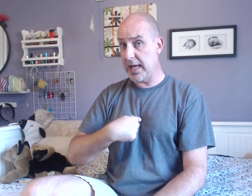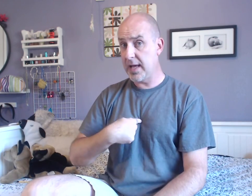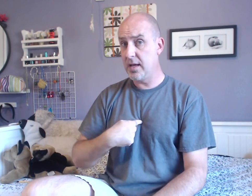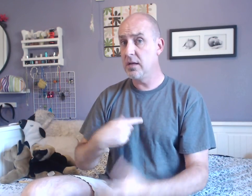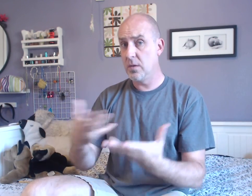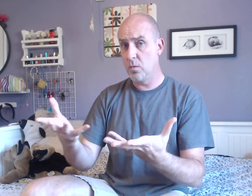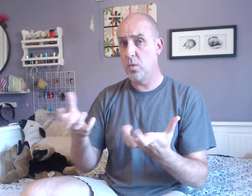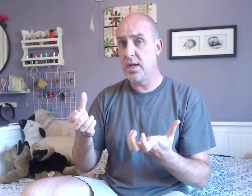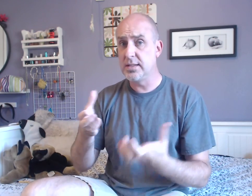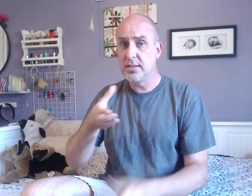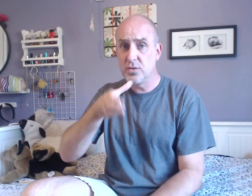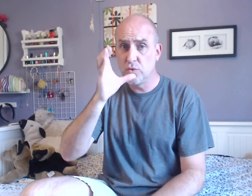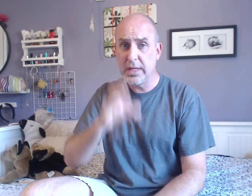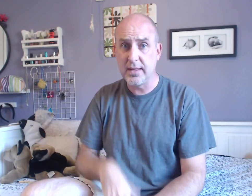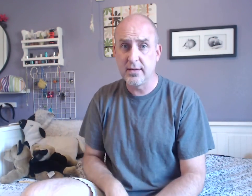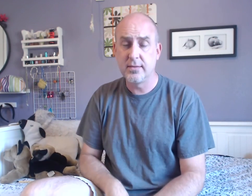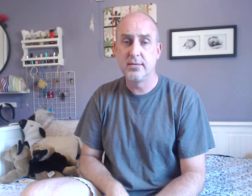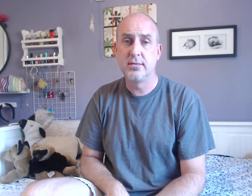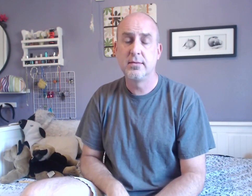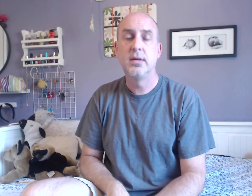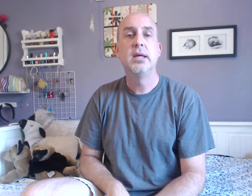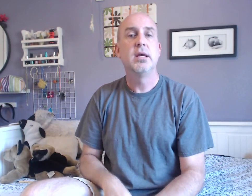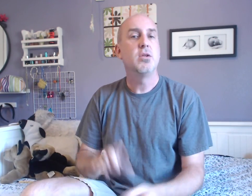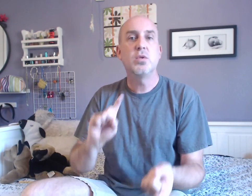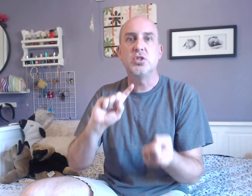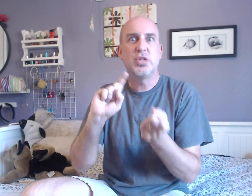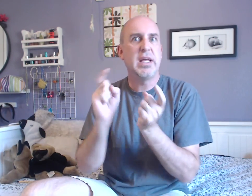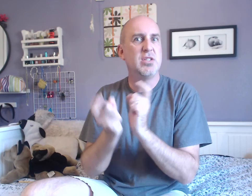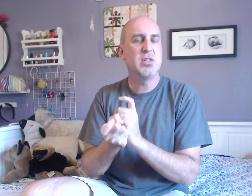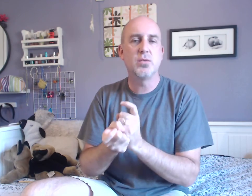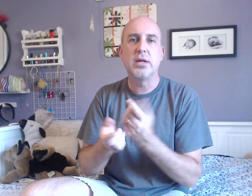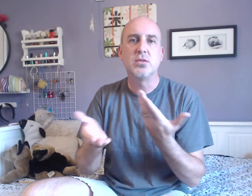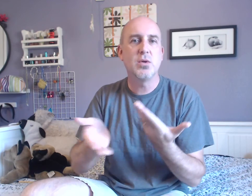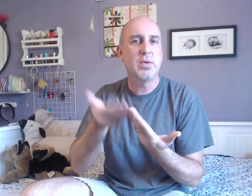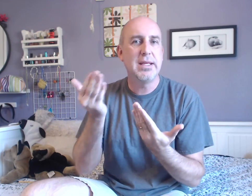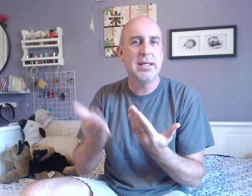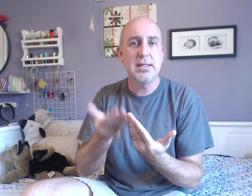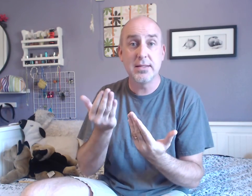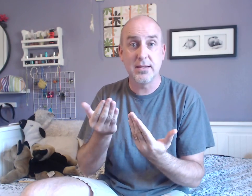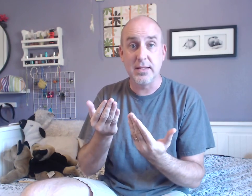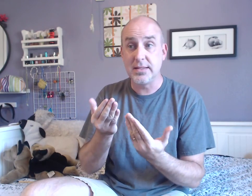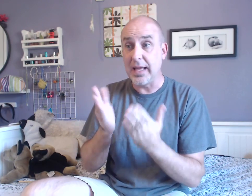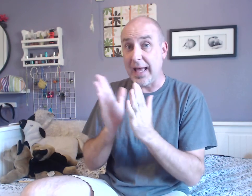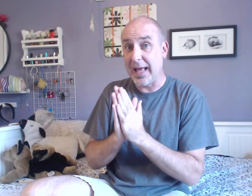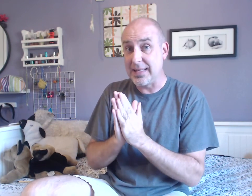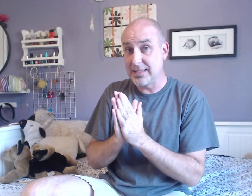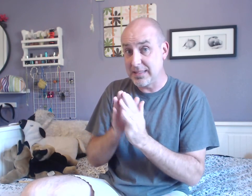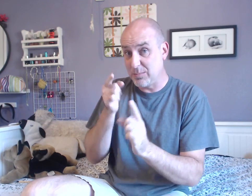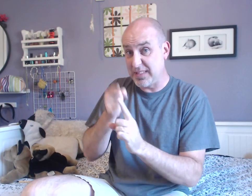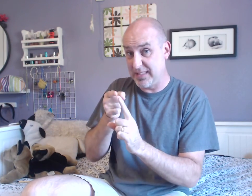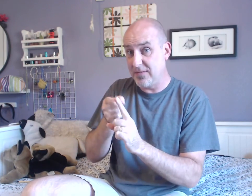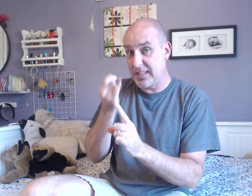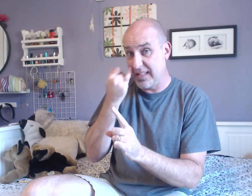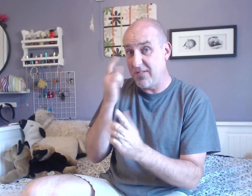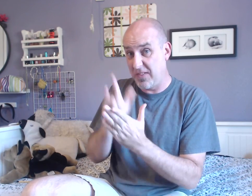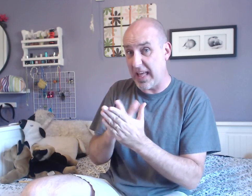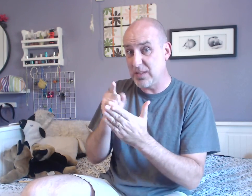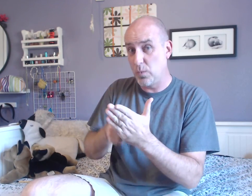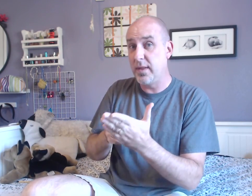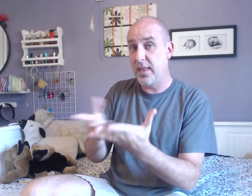I want drink. You can change these around so easily to ask specifically if that's what they